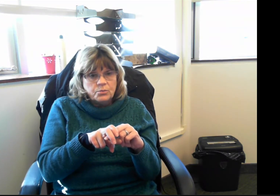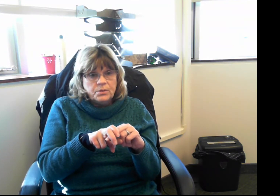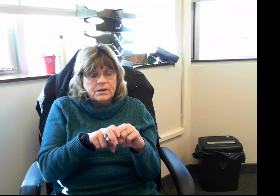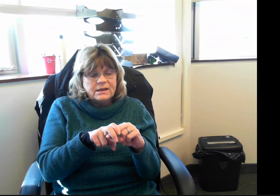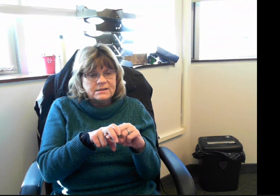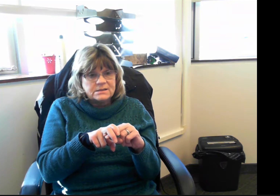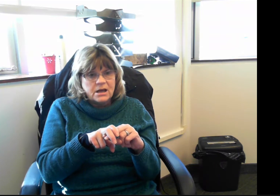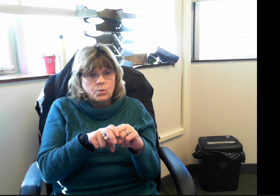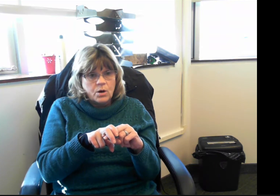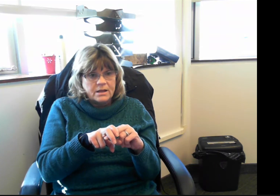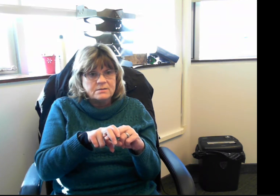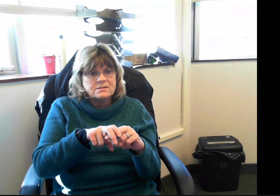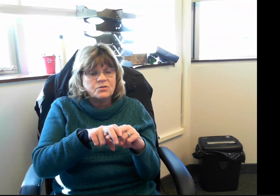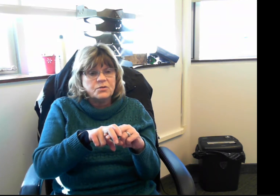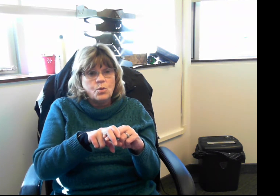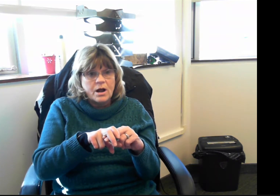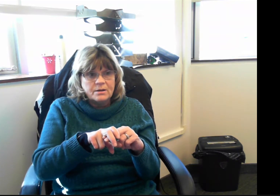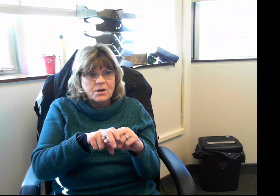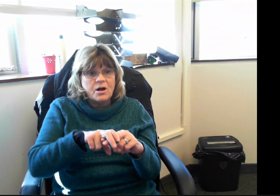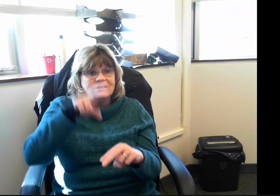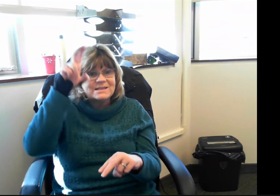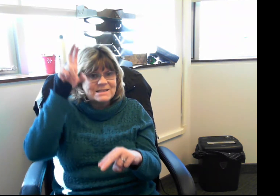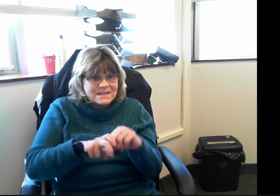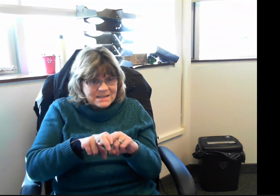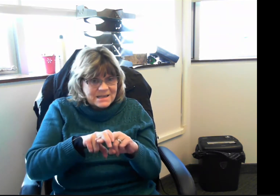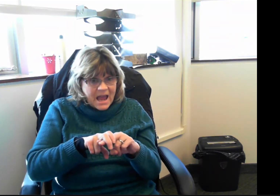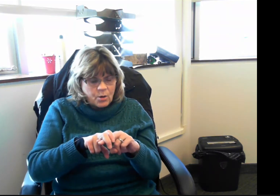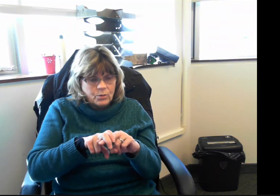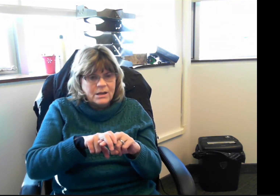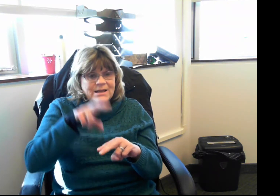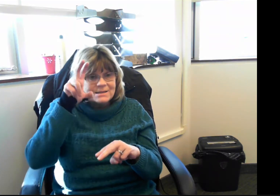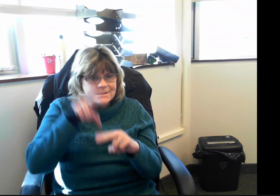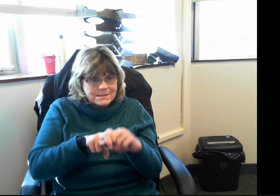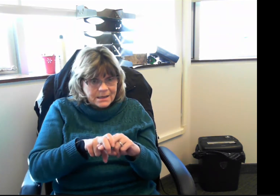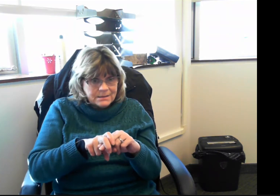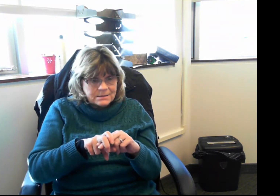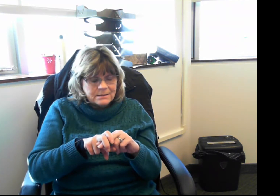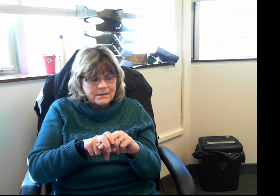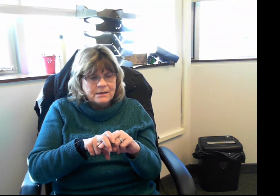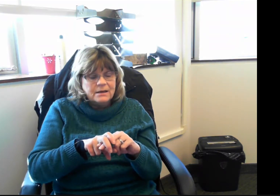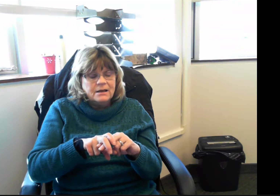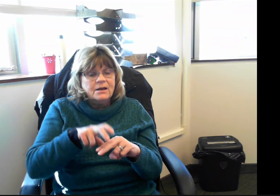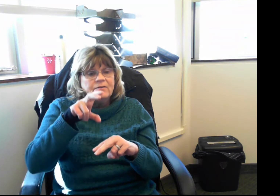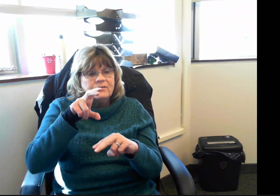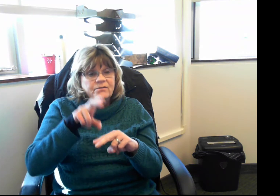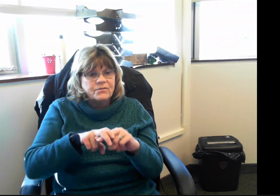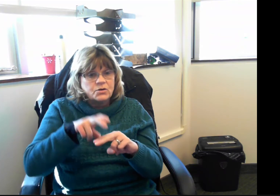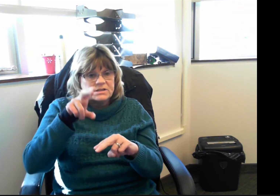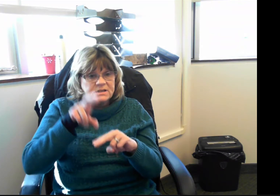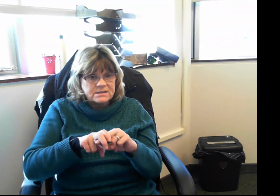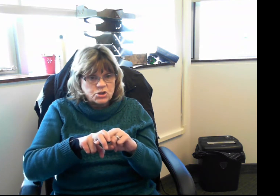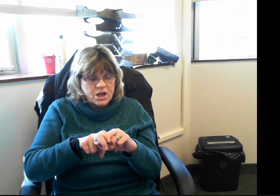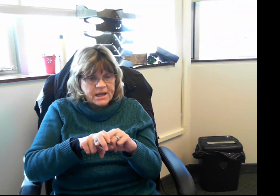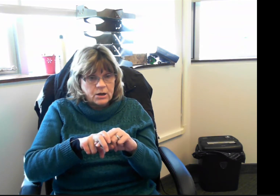verb is done once. So if you want them to all sit down, sit versus